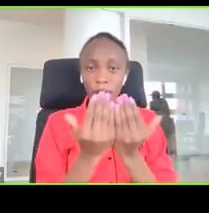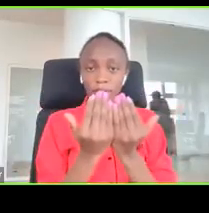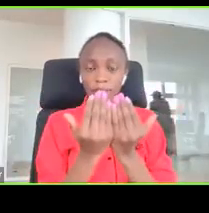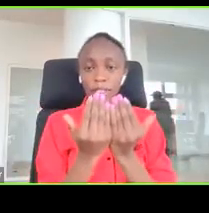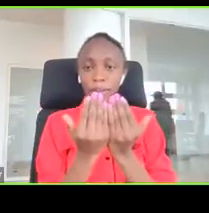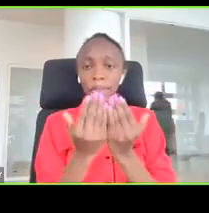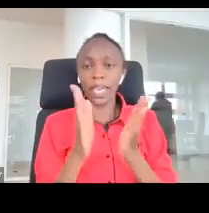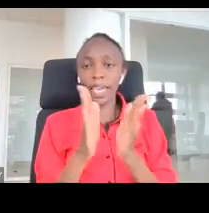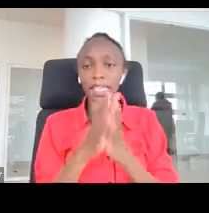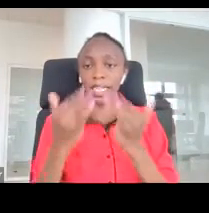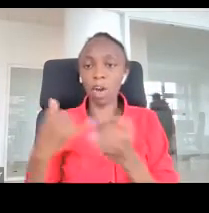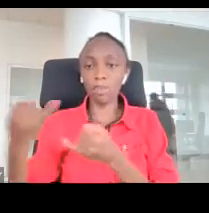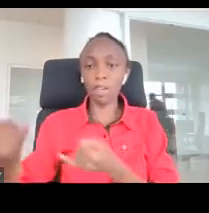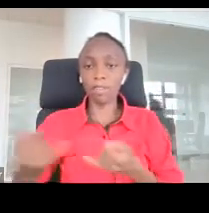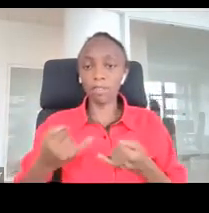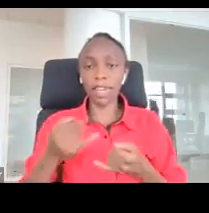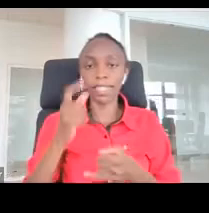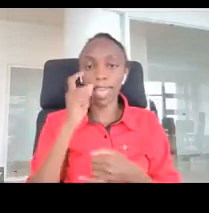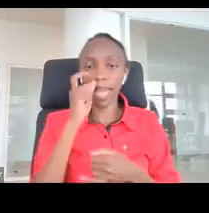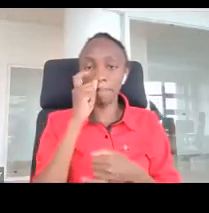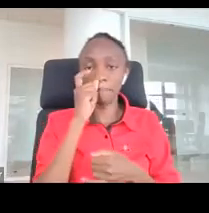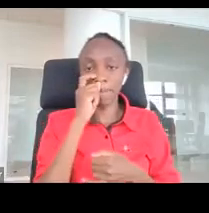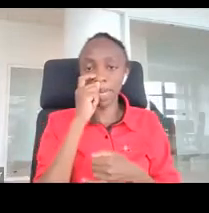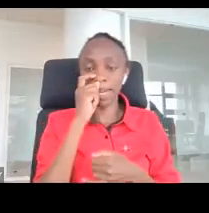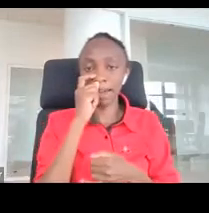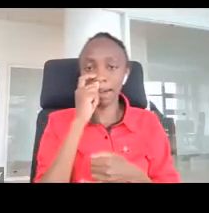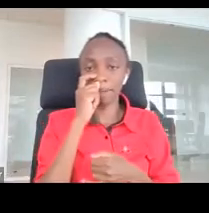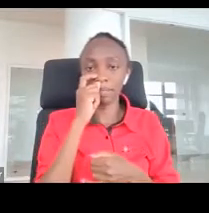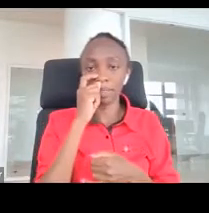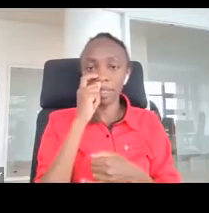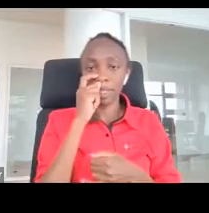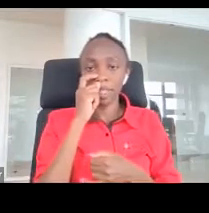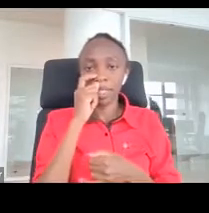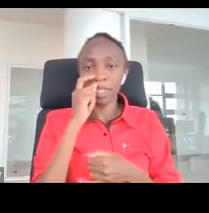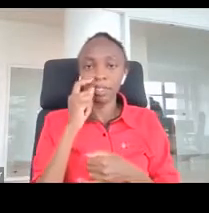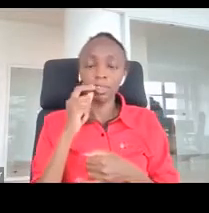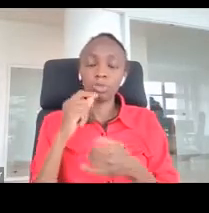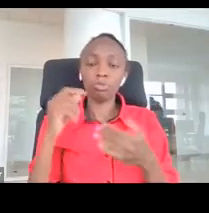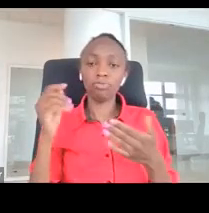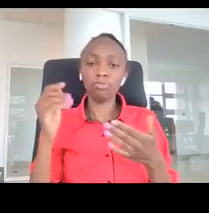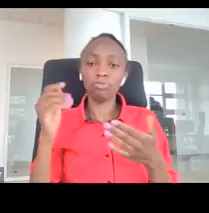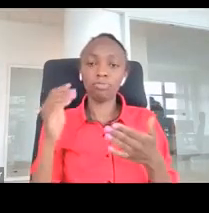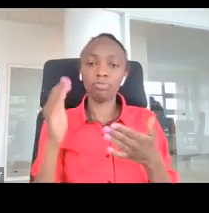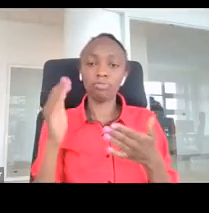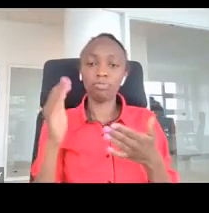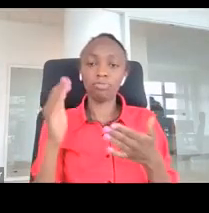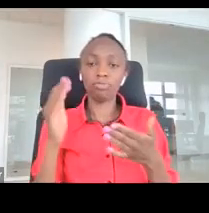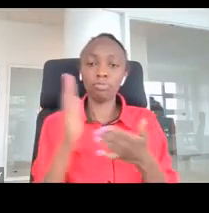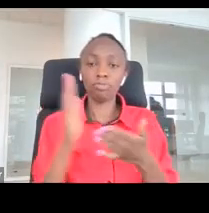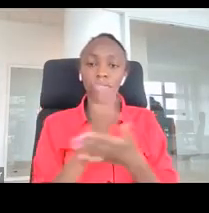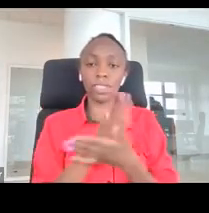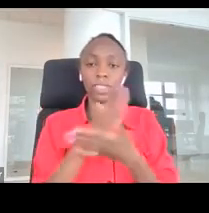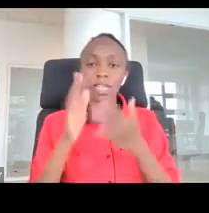will invite Emilia to give awards for the next category. Thank you, Ben.